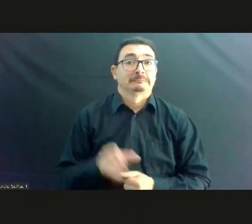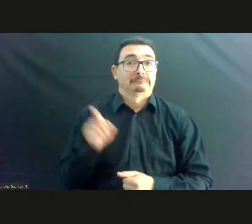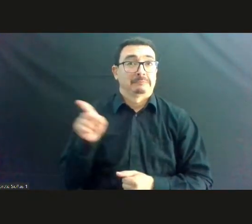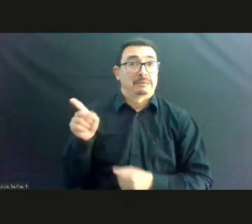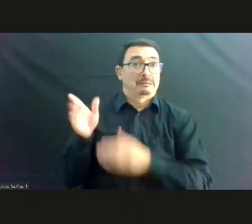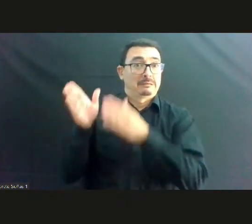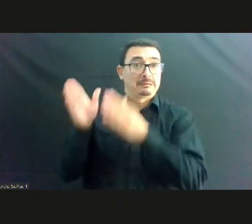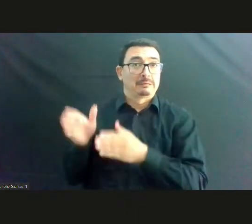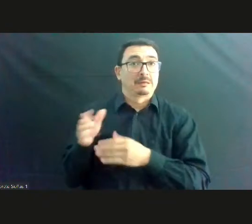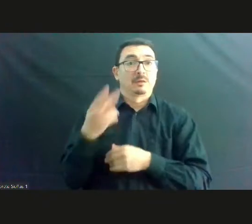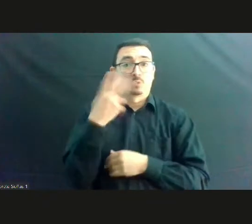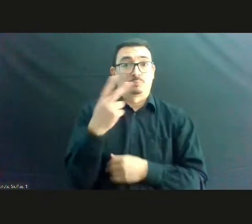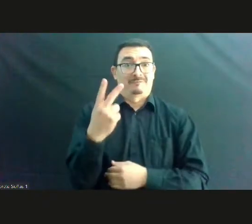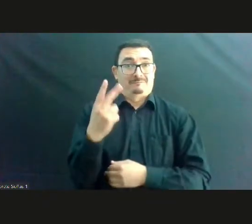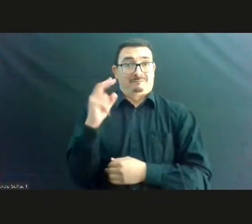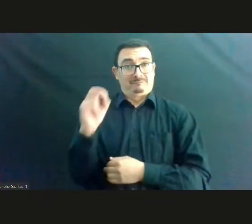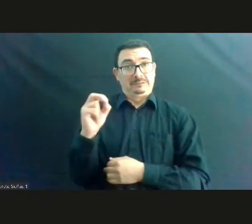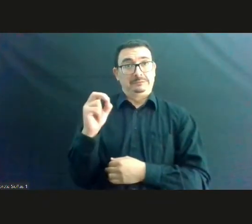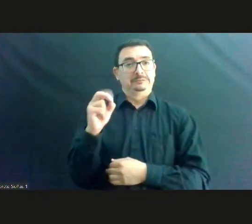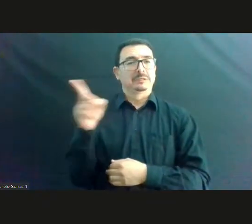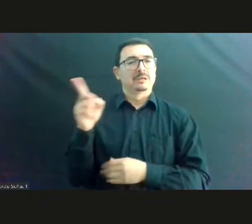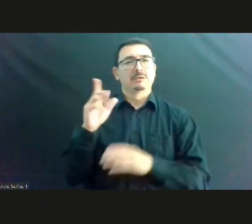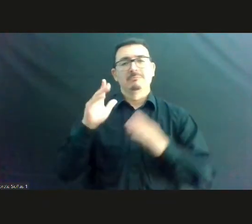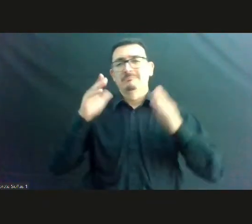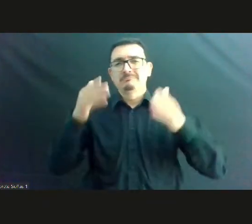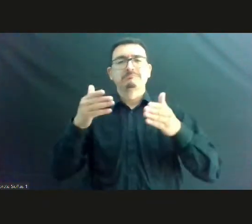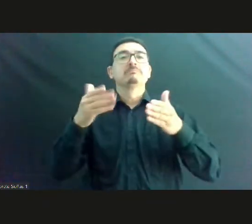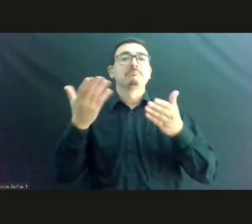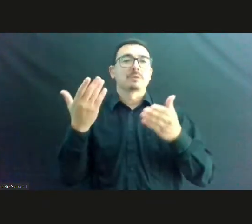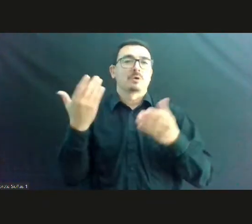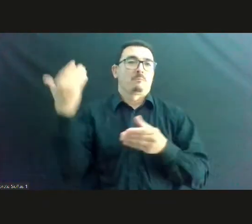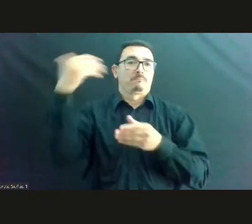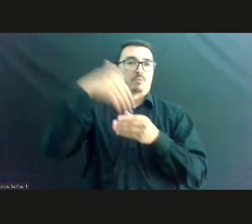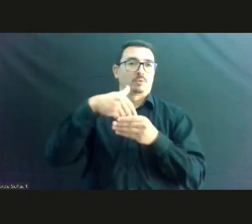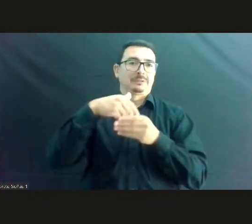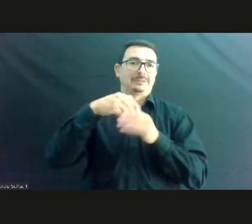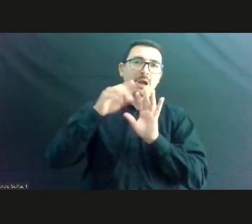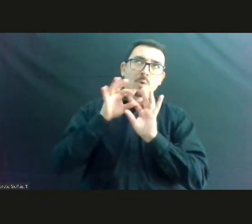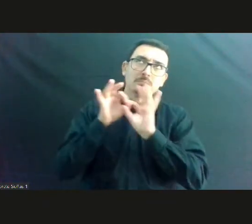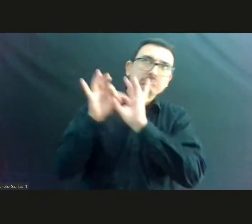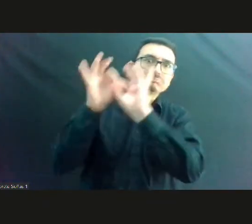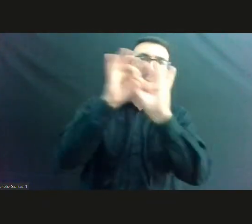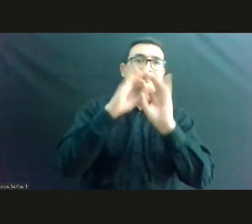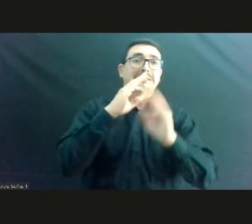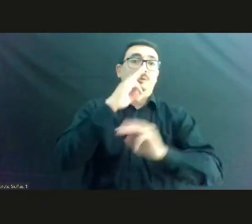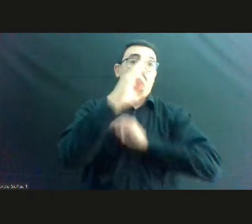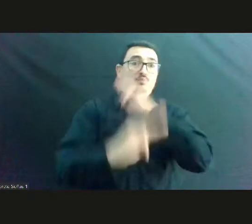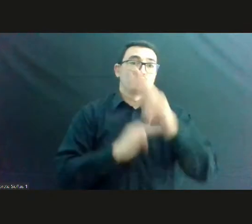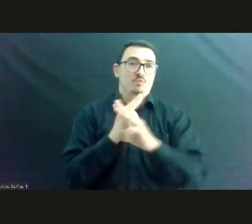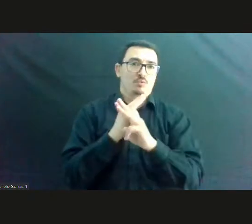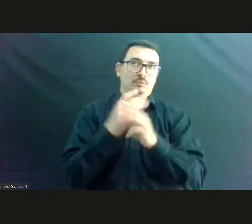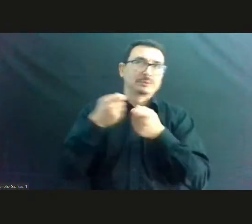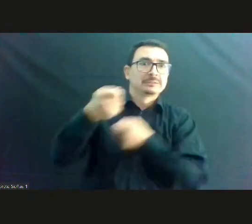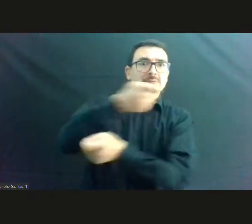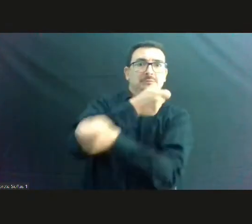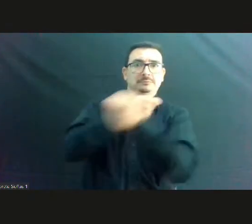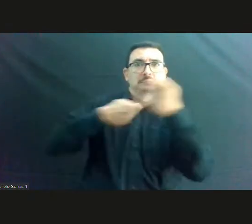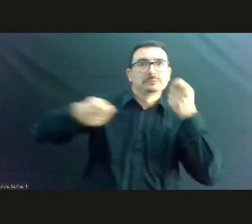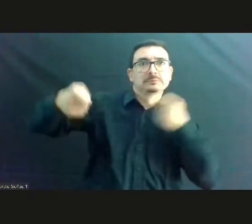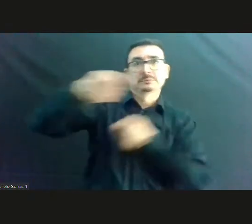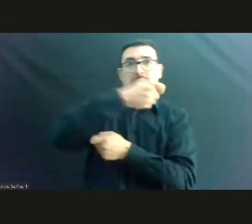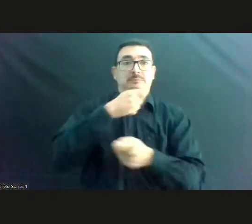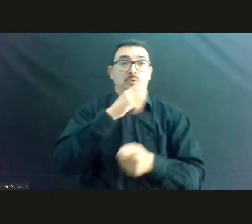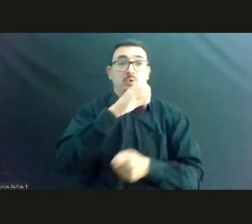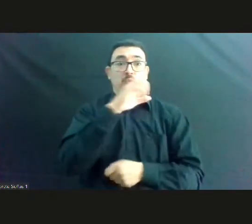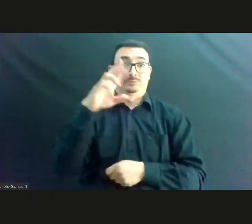and attraction of foreign investment, as well as the representation before several multilateral organizations, such as the